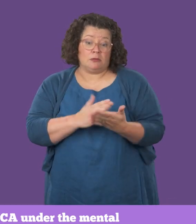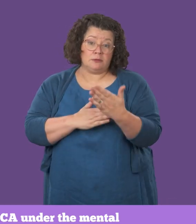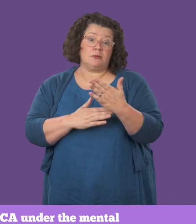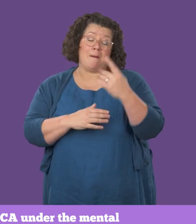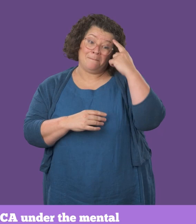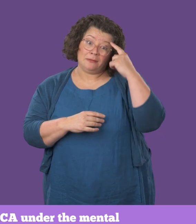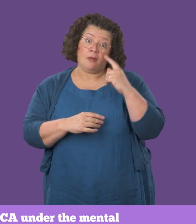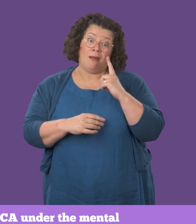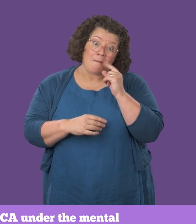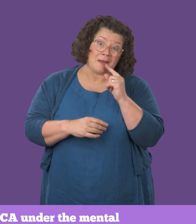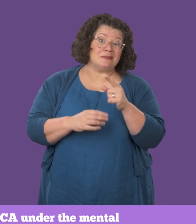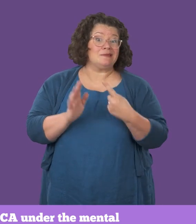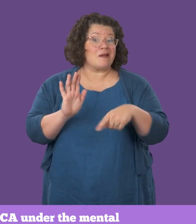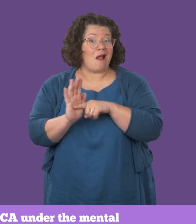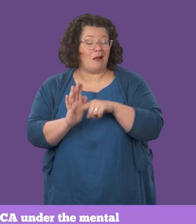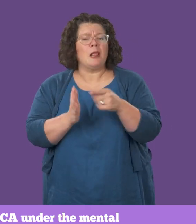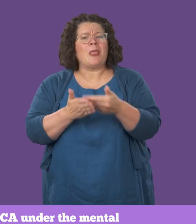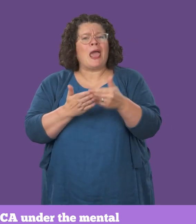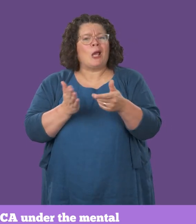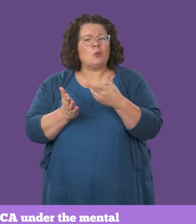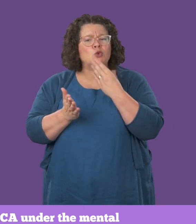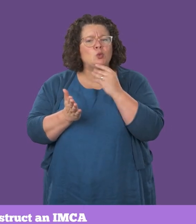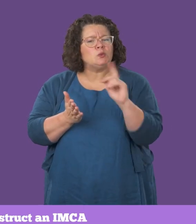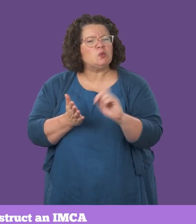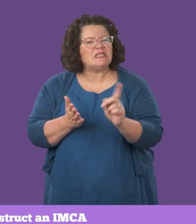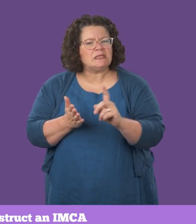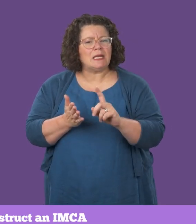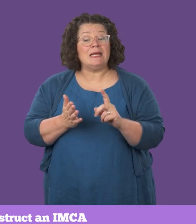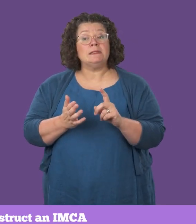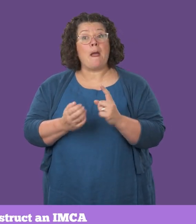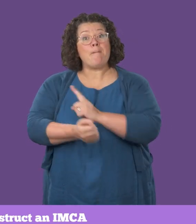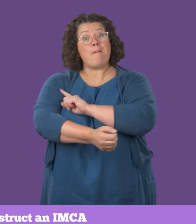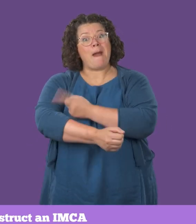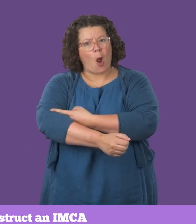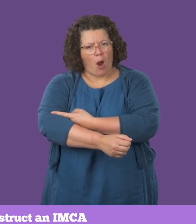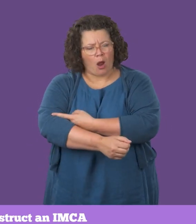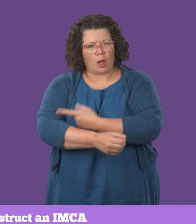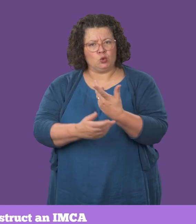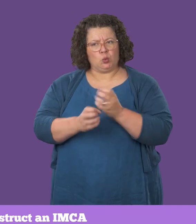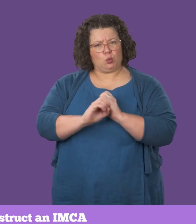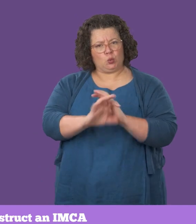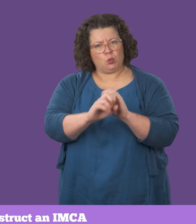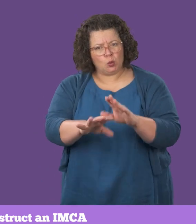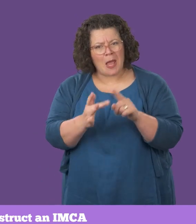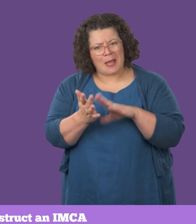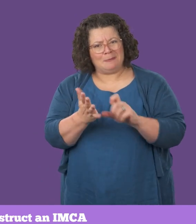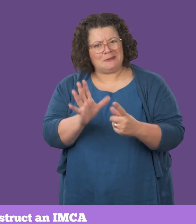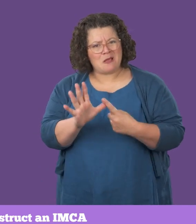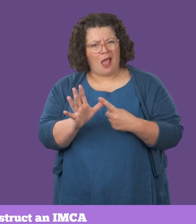Act, the language that's used is it's a power to instruct an IMCA in safeguarding